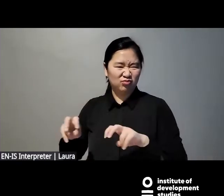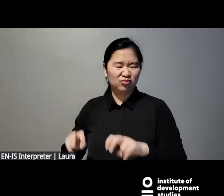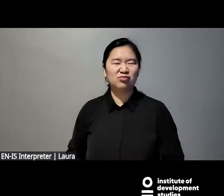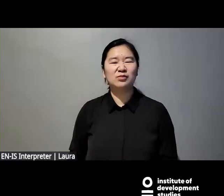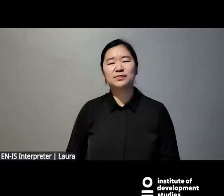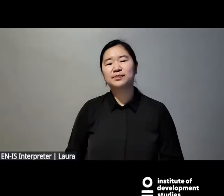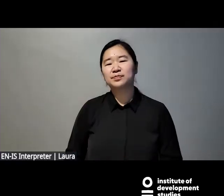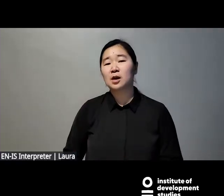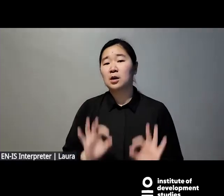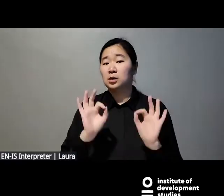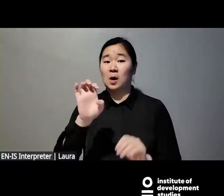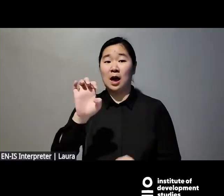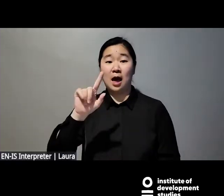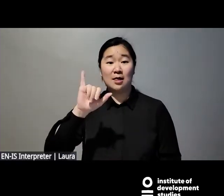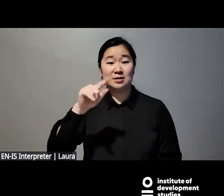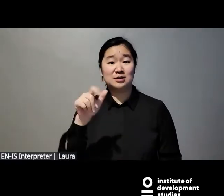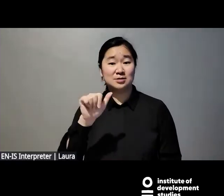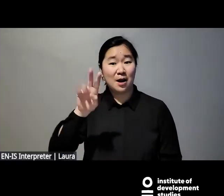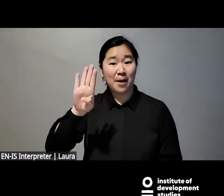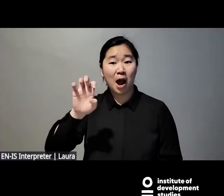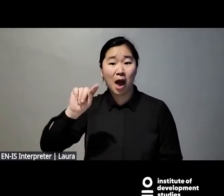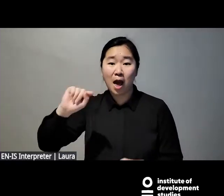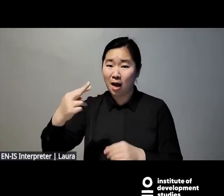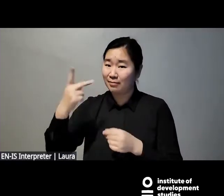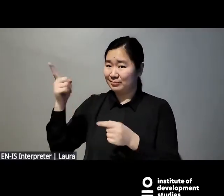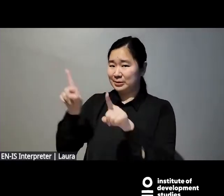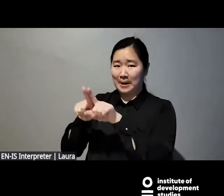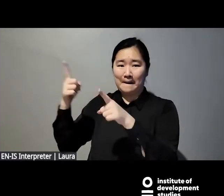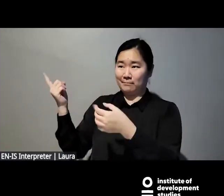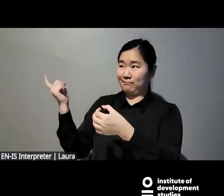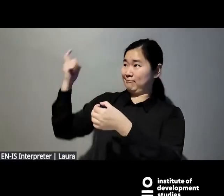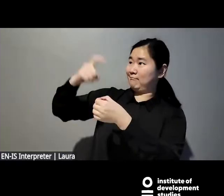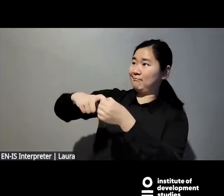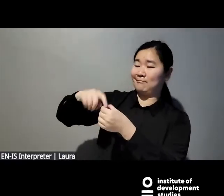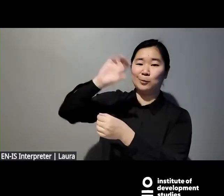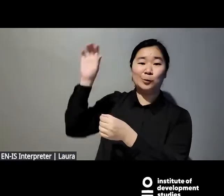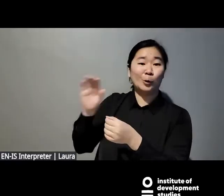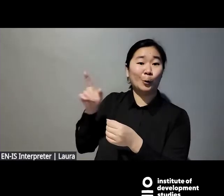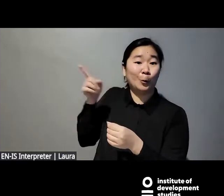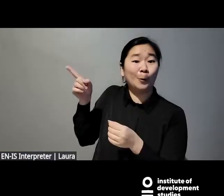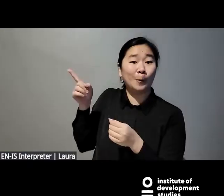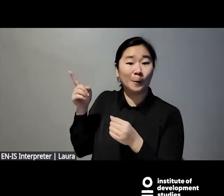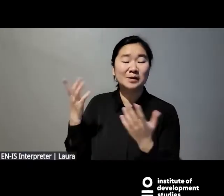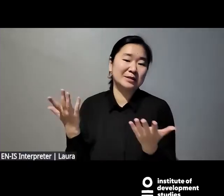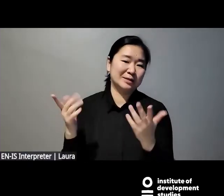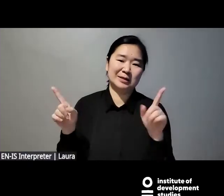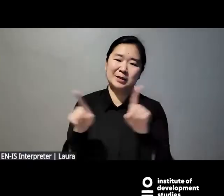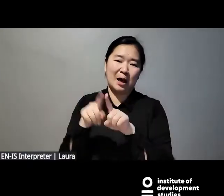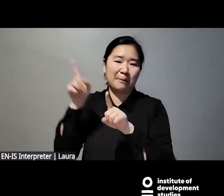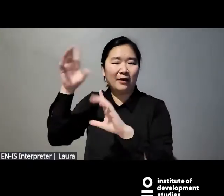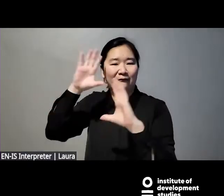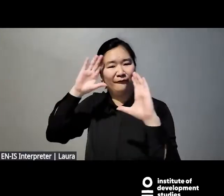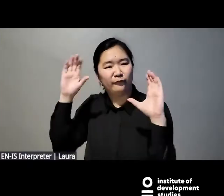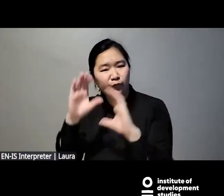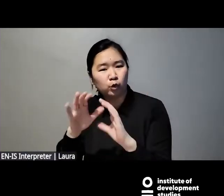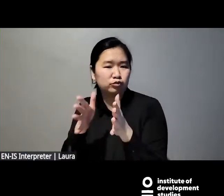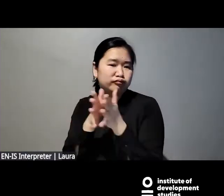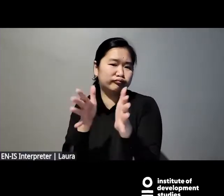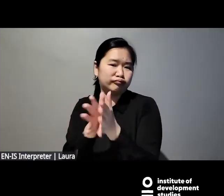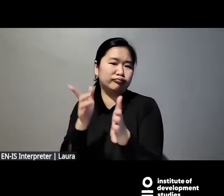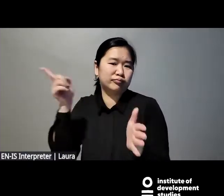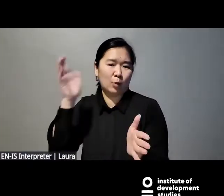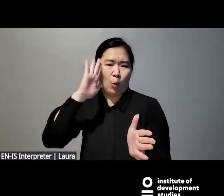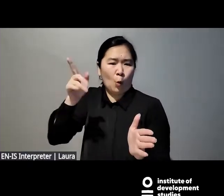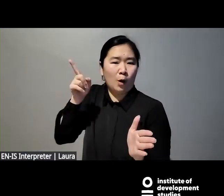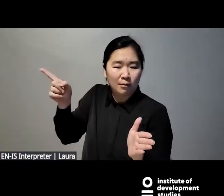important for disability inclusive development programming. And Claire is going to speak a little bit more on that online. The fourth